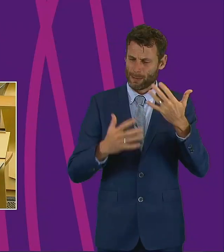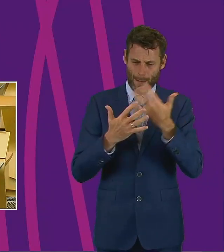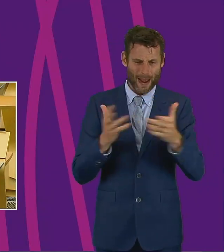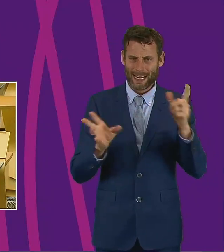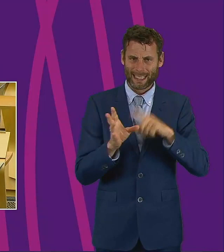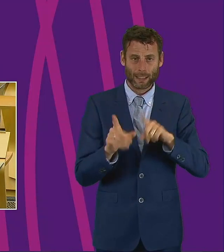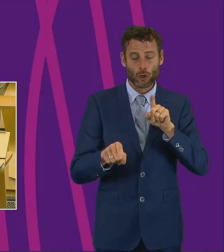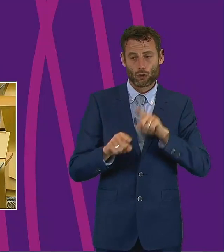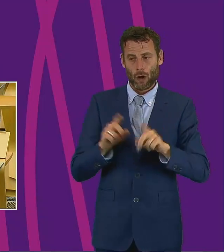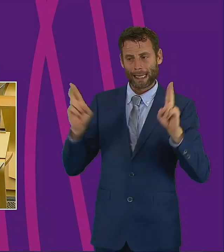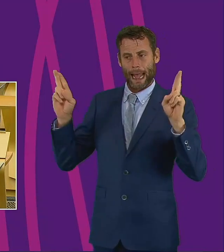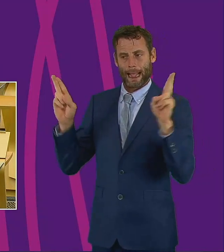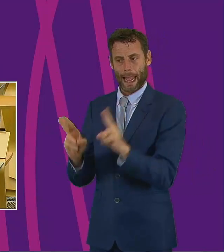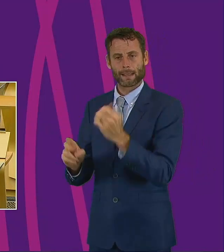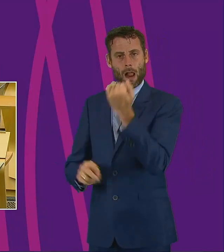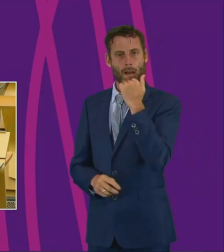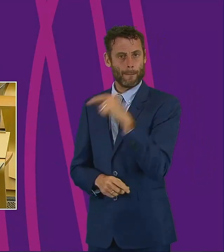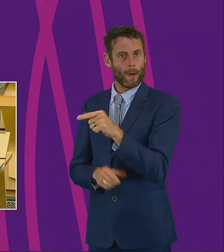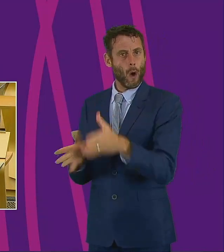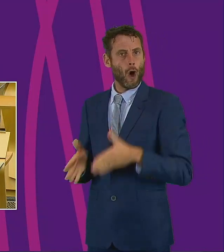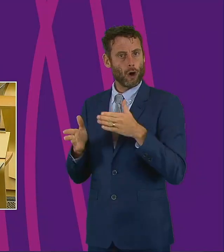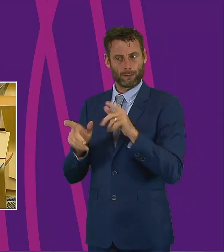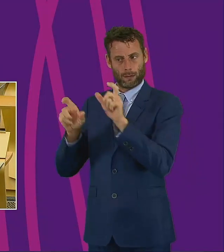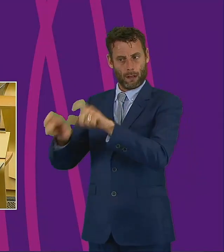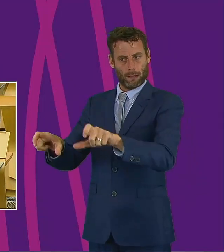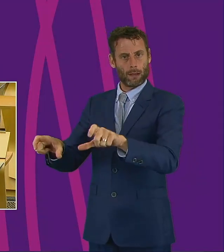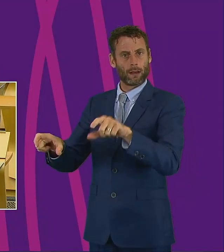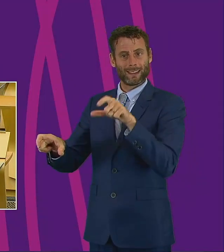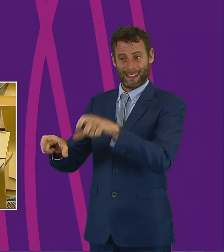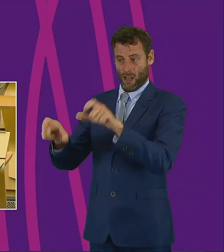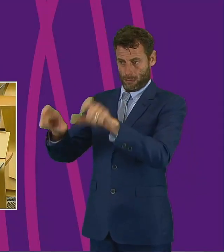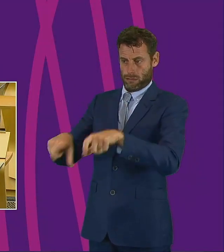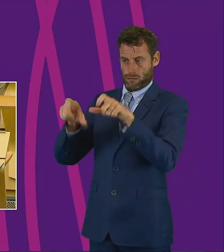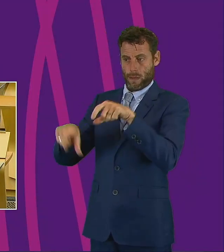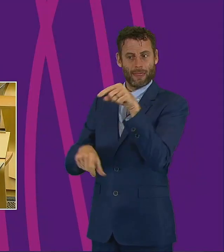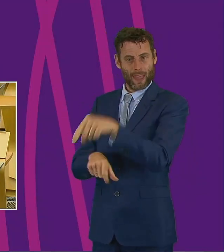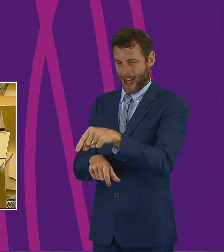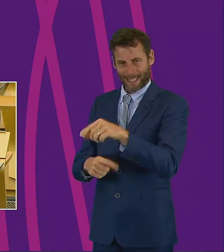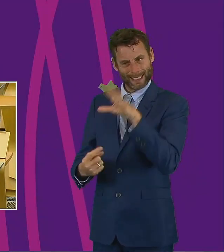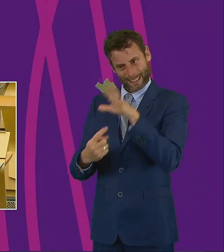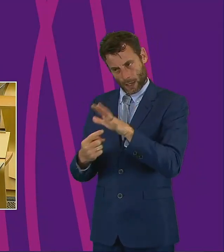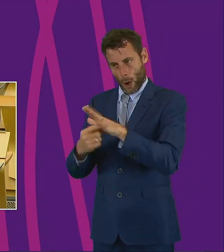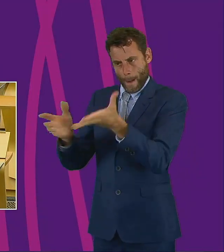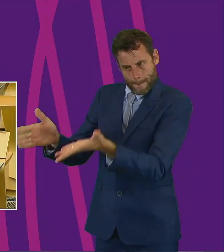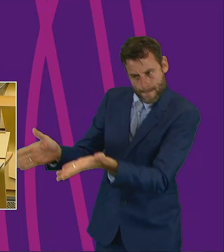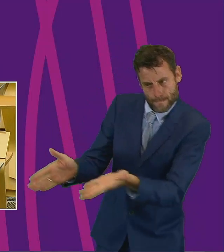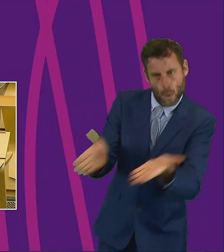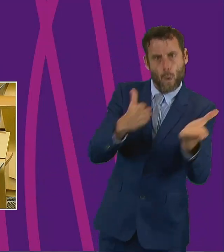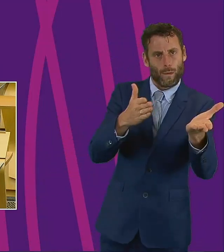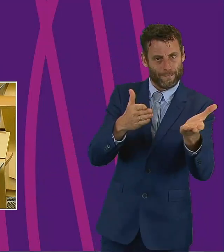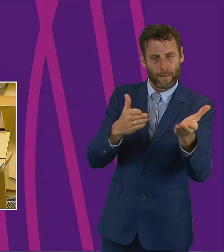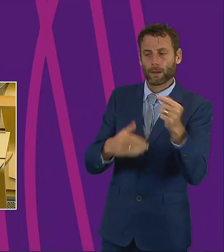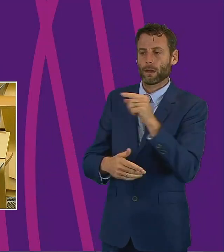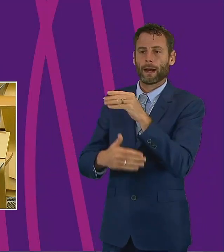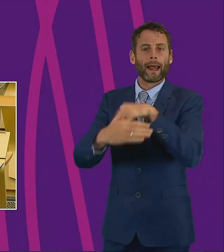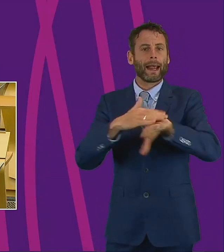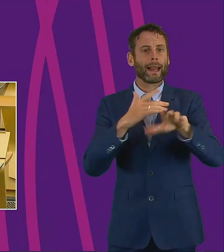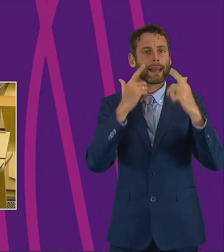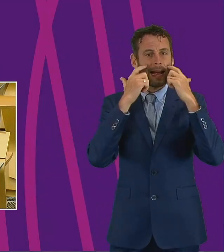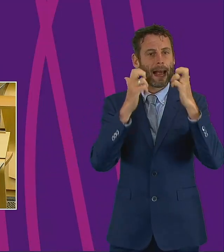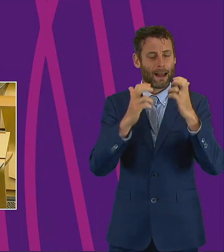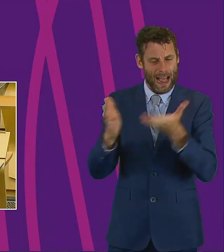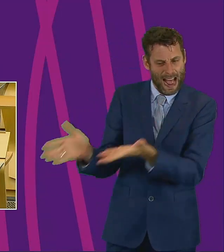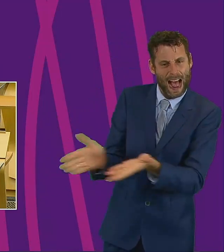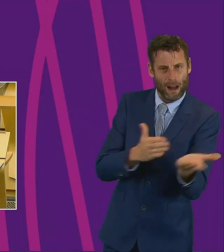to reduce the numbers of people in delayed discharge circumstances in our hospitals. We set an